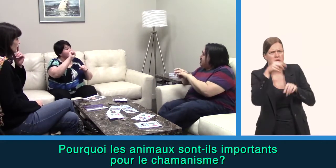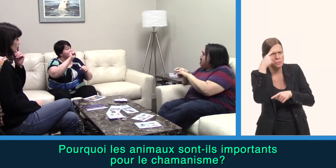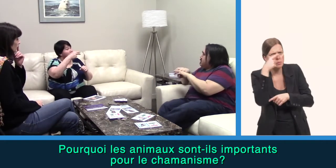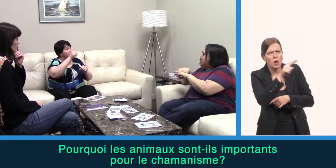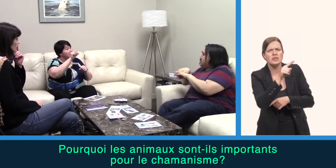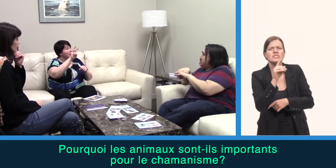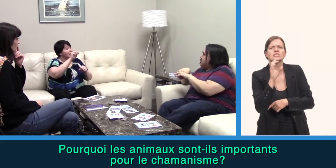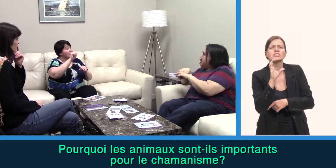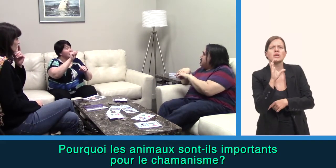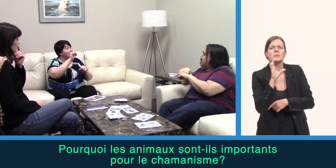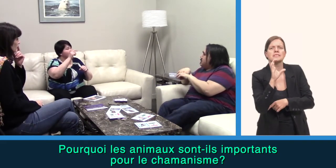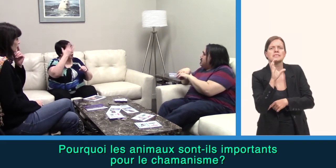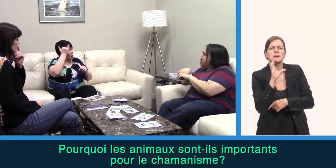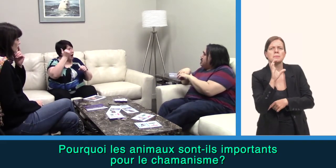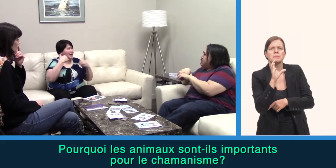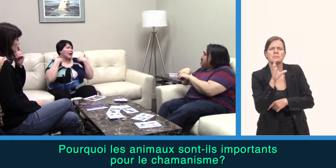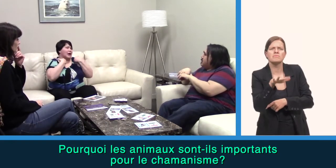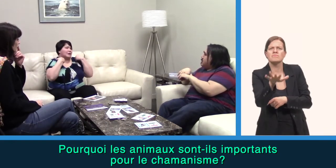Yeah. Or